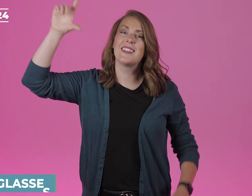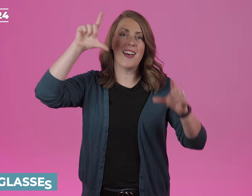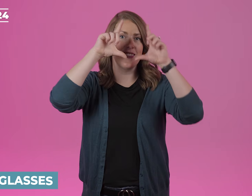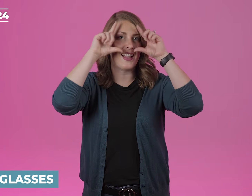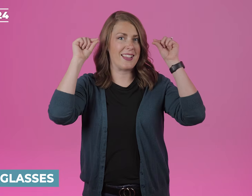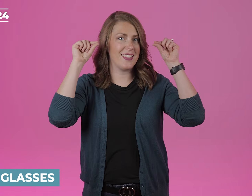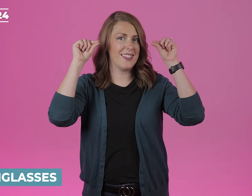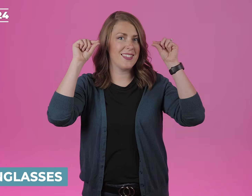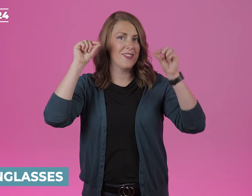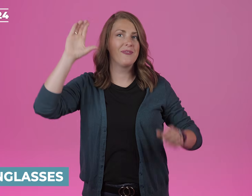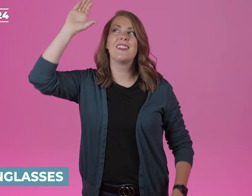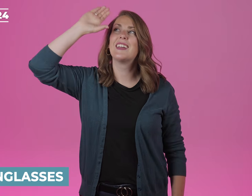Sunglasses.